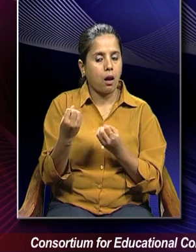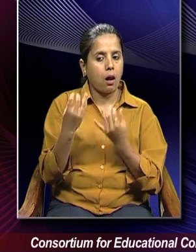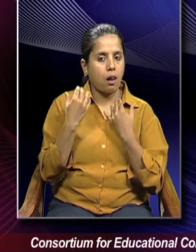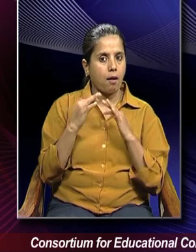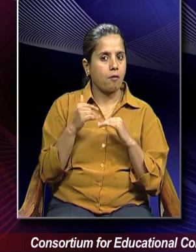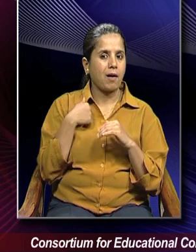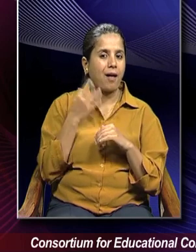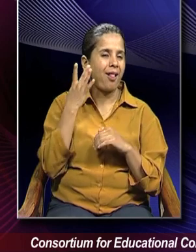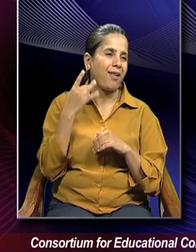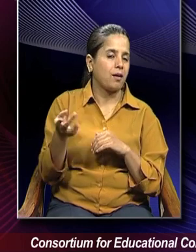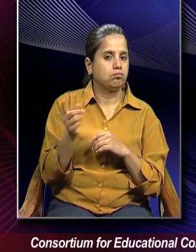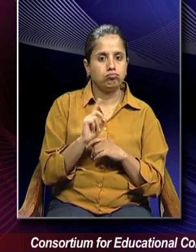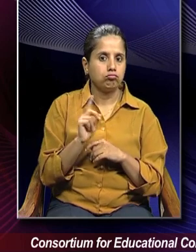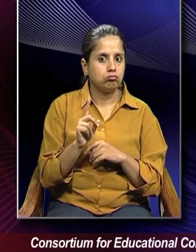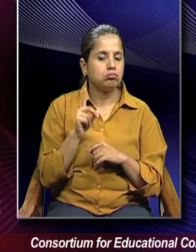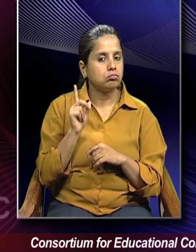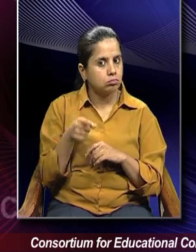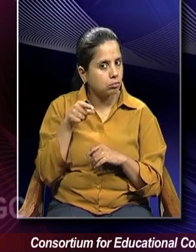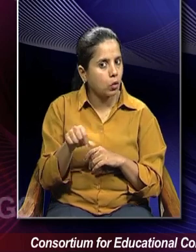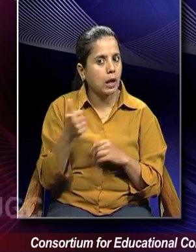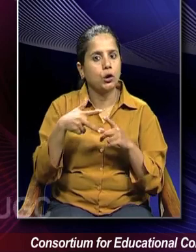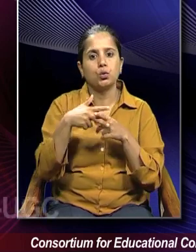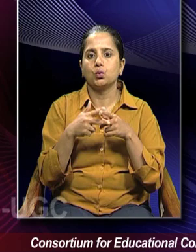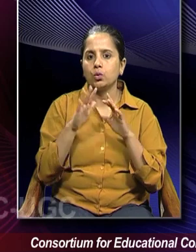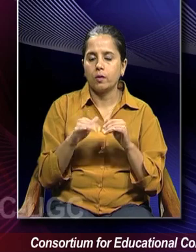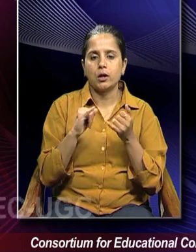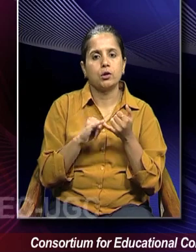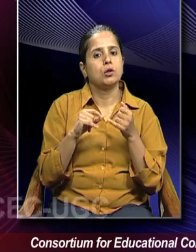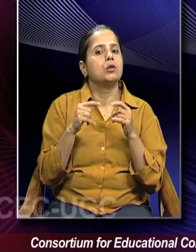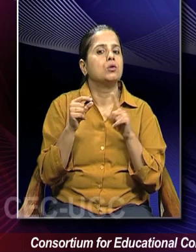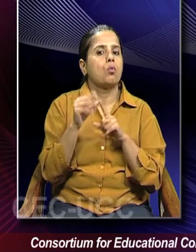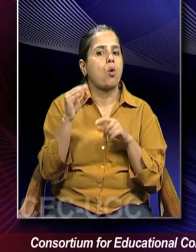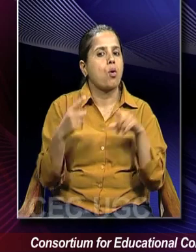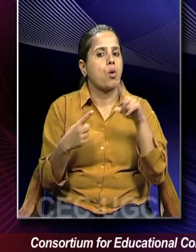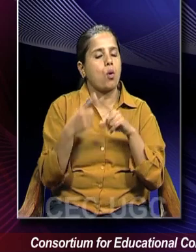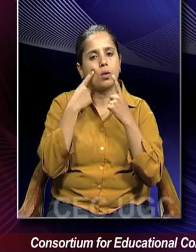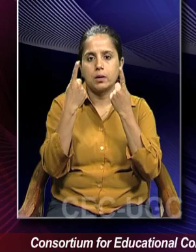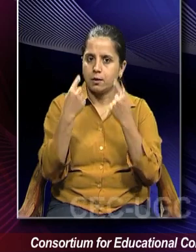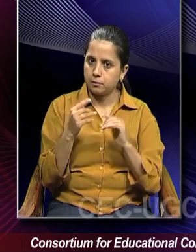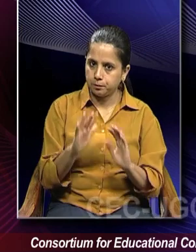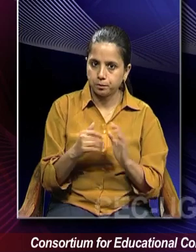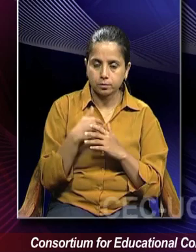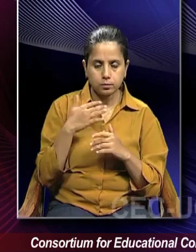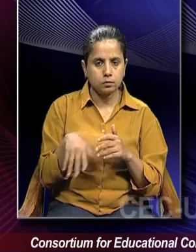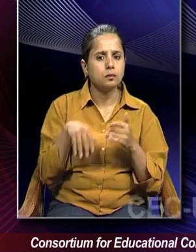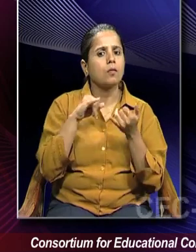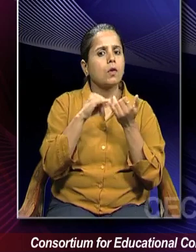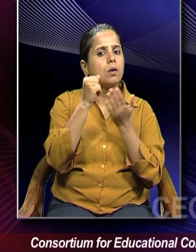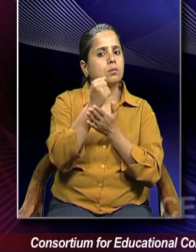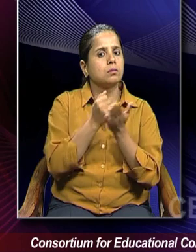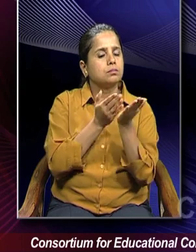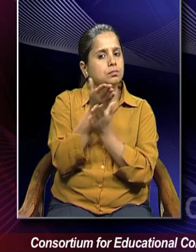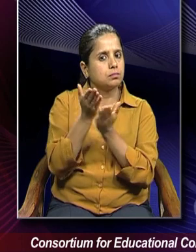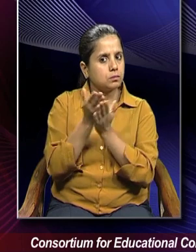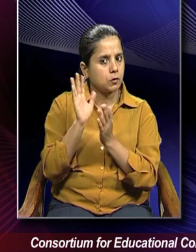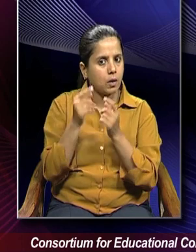cannot ignore them, and for that we have another tool called SWOT analysis. In we have a subjective method of